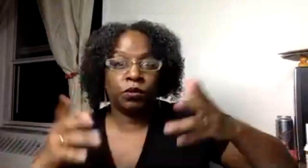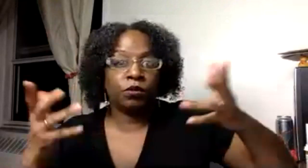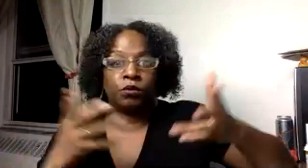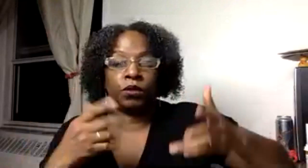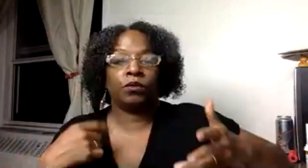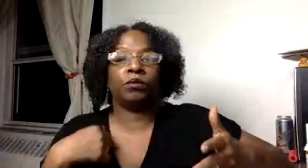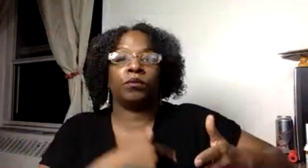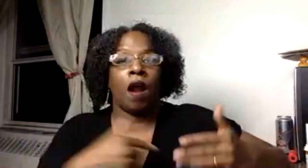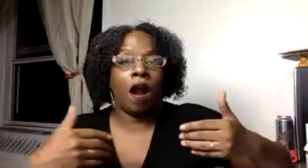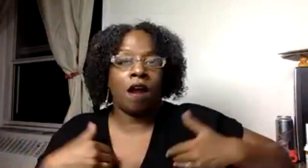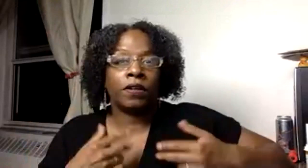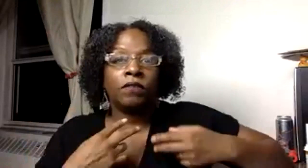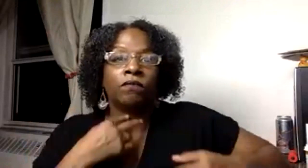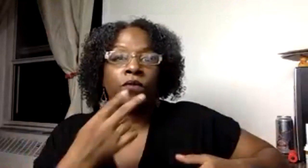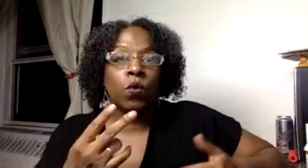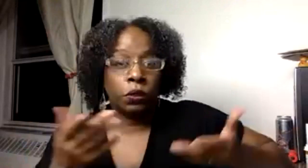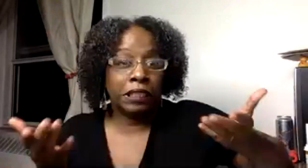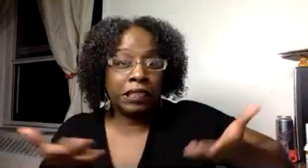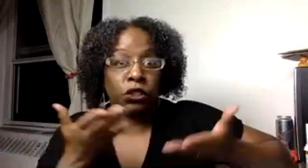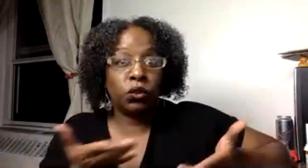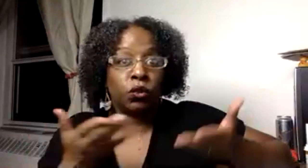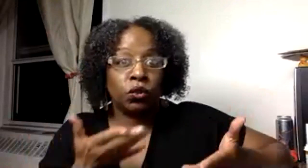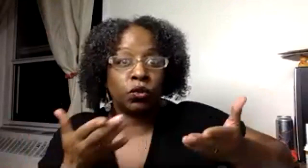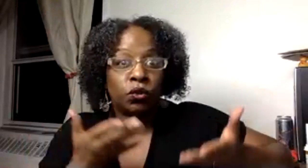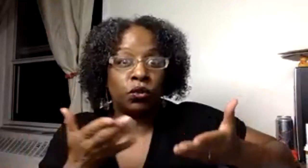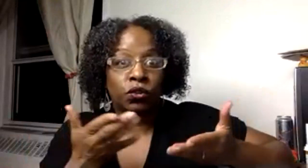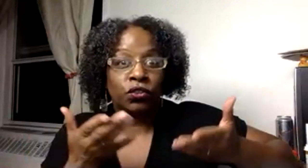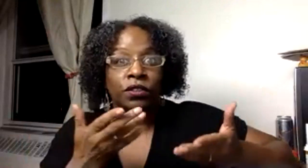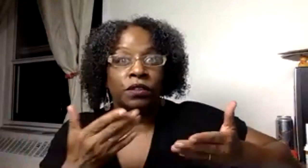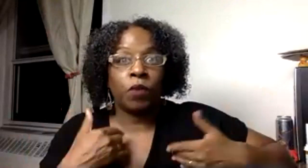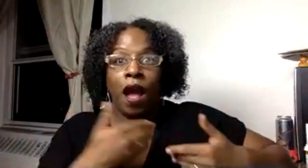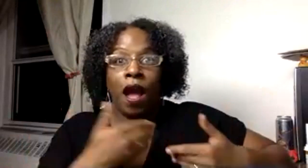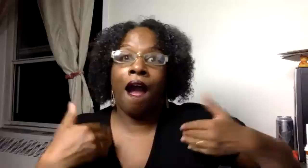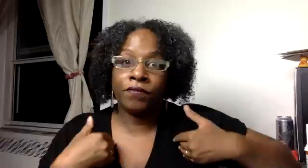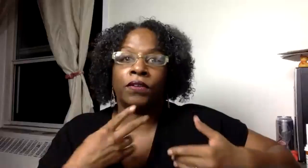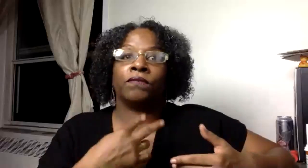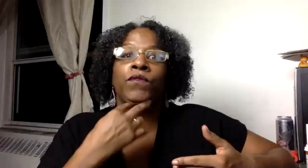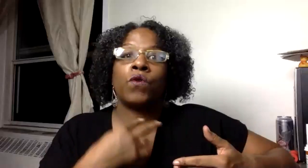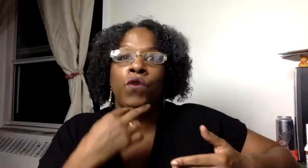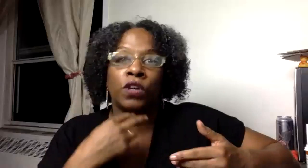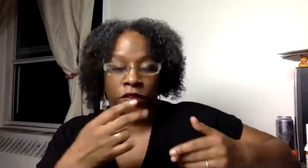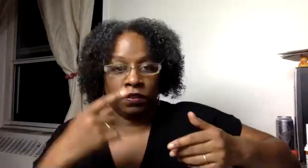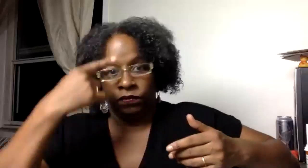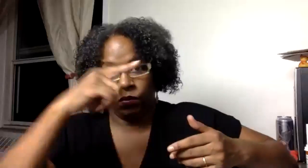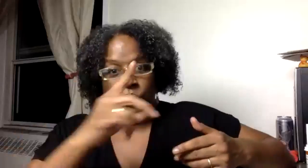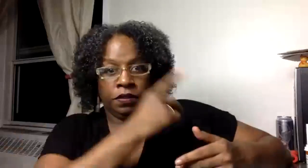Right here. Oh, okay, Tim's there. Perfect. Tim, do you want to start just so I can get a handle on it? Sure.